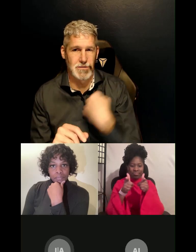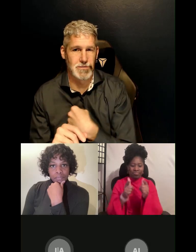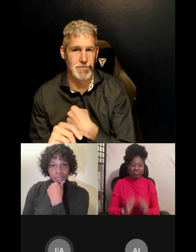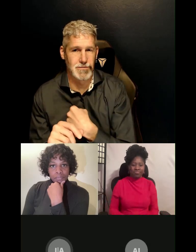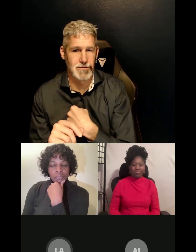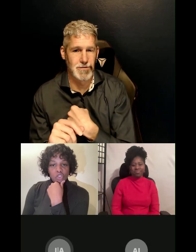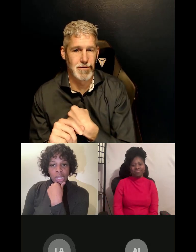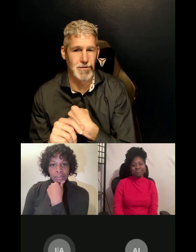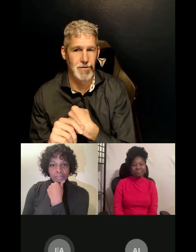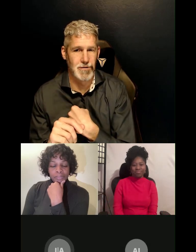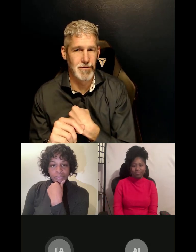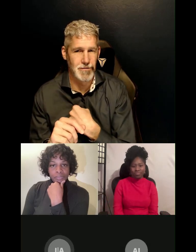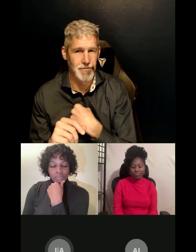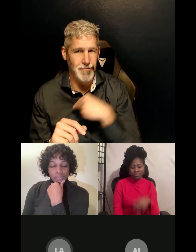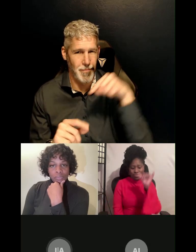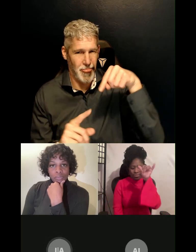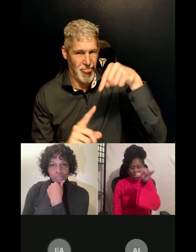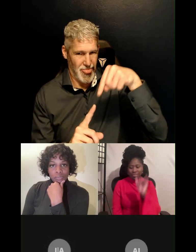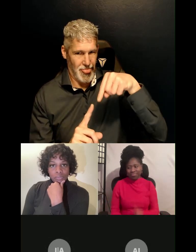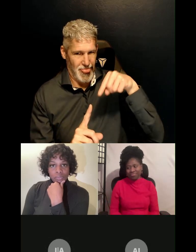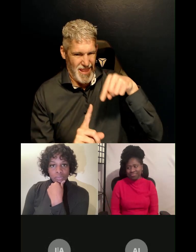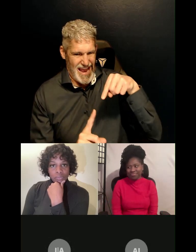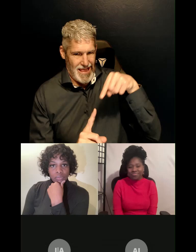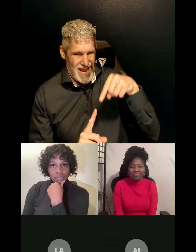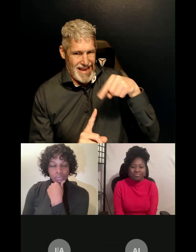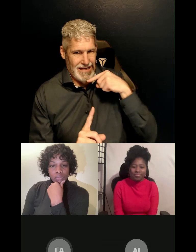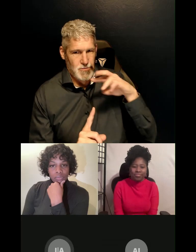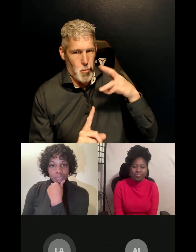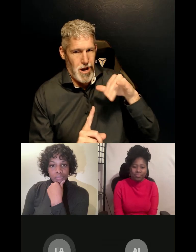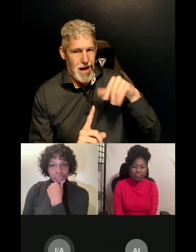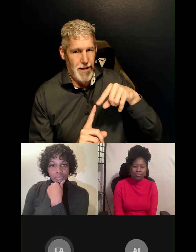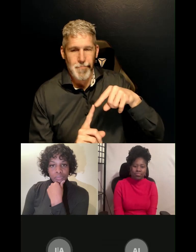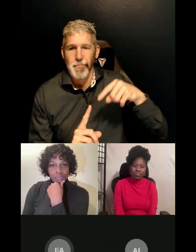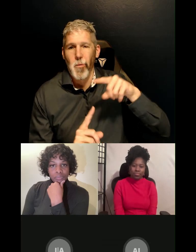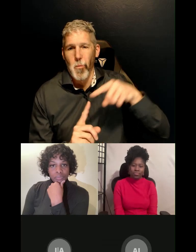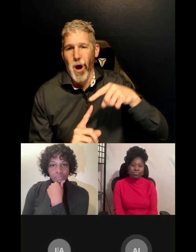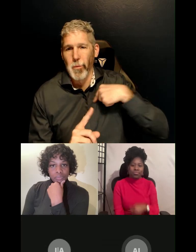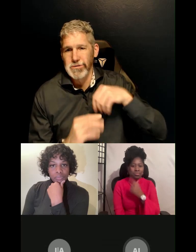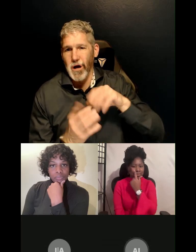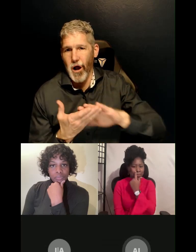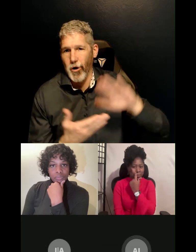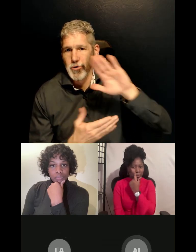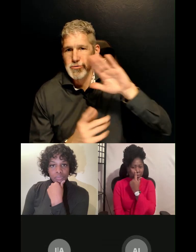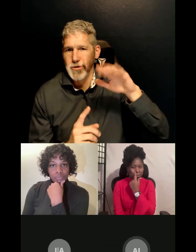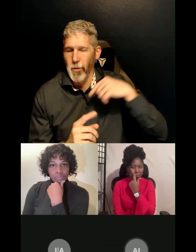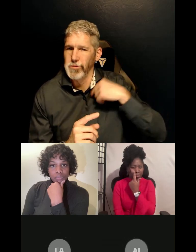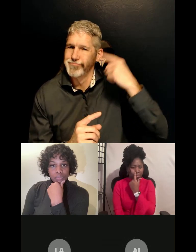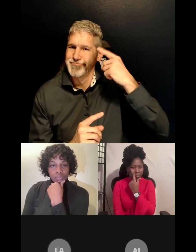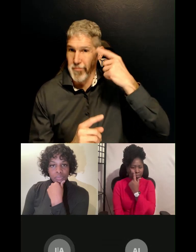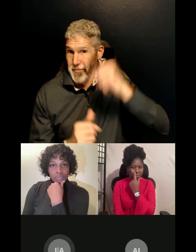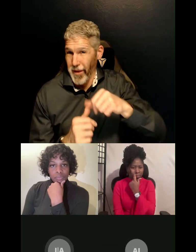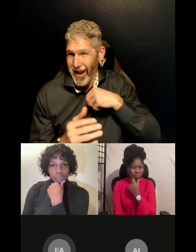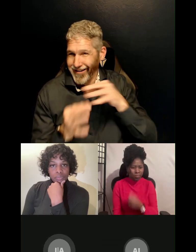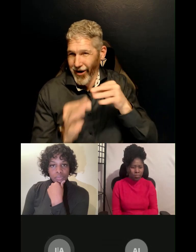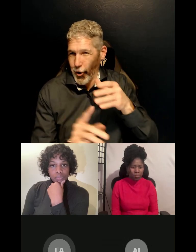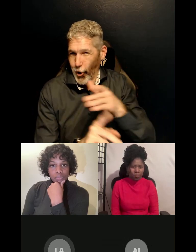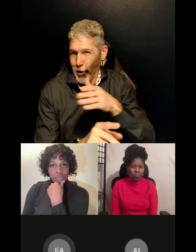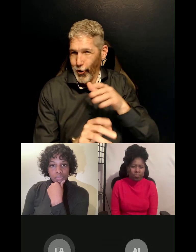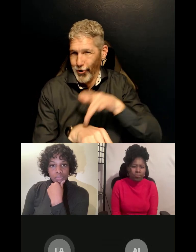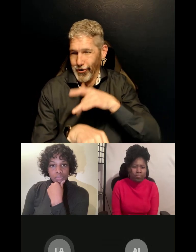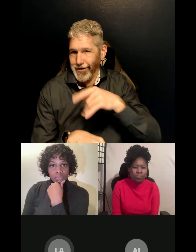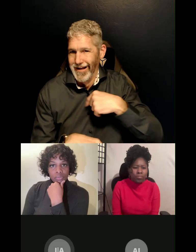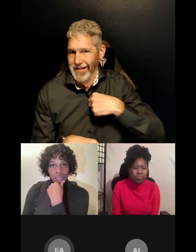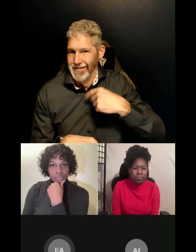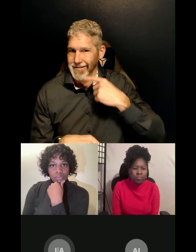we influence how the world sees us. That is the key. That. And that's what's